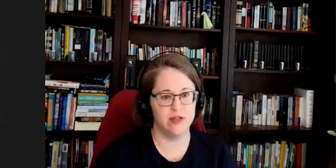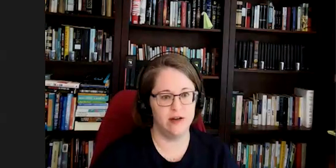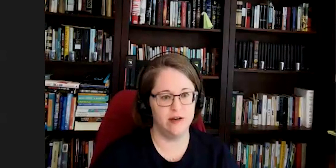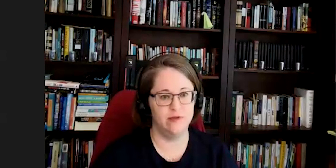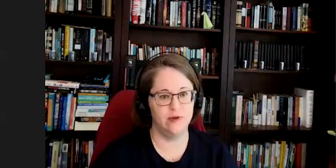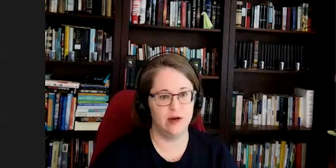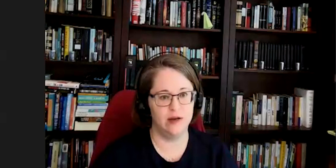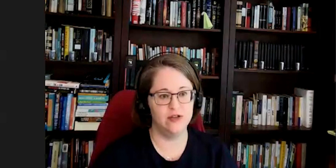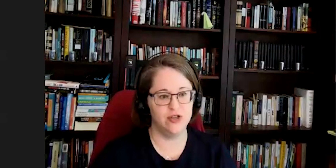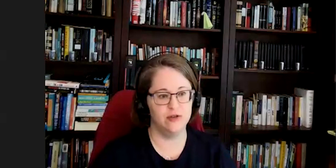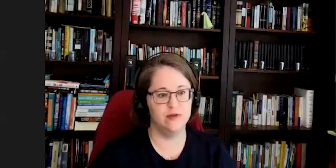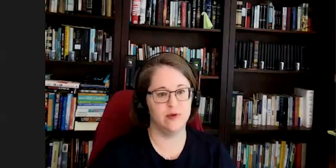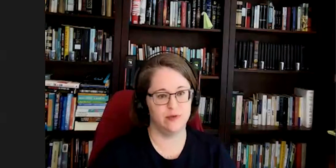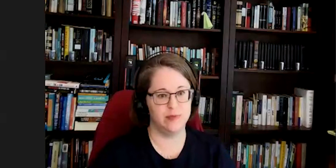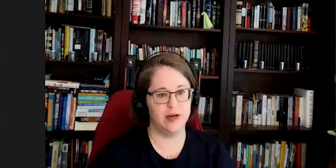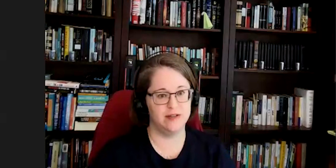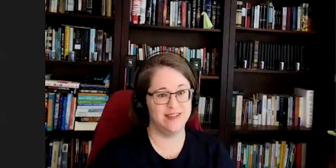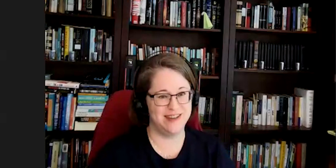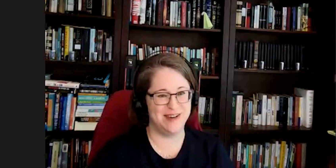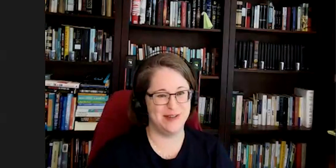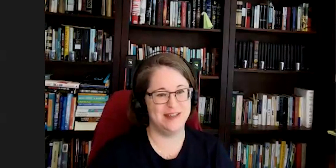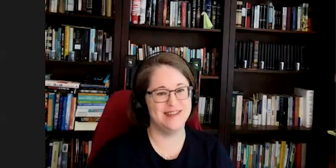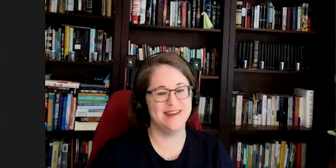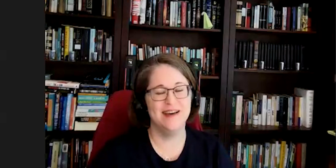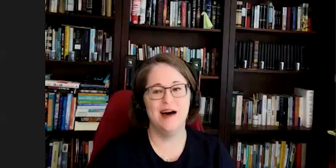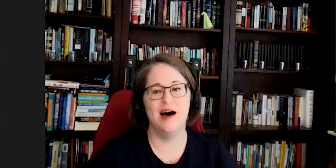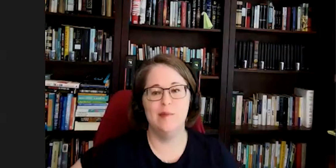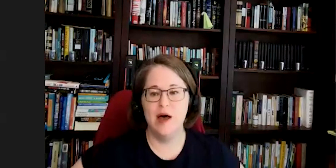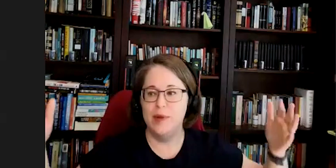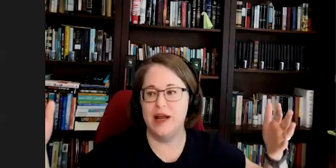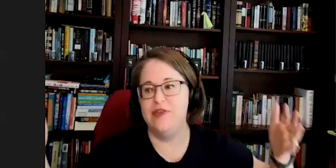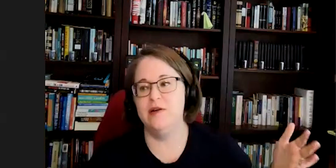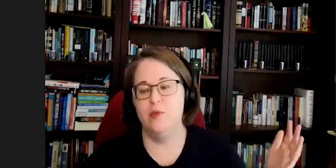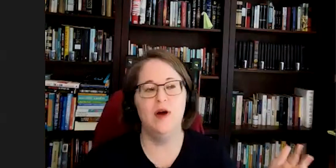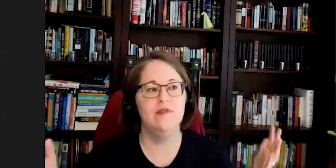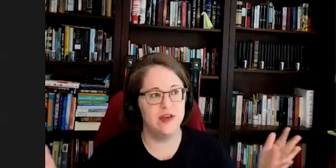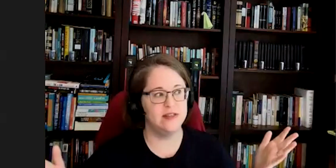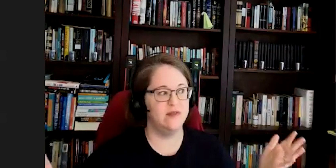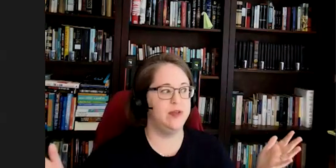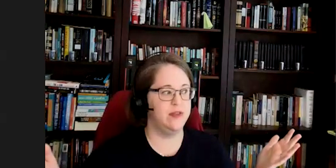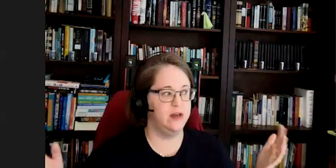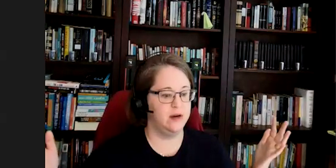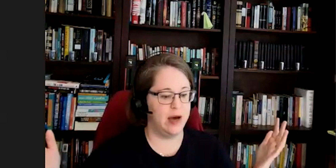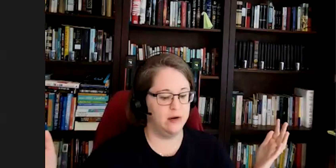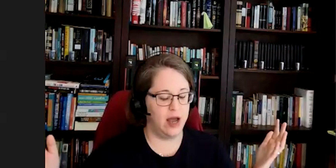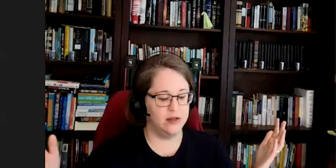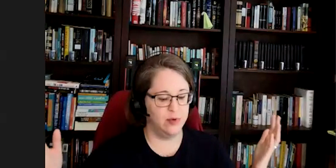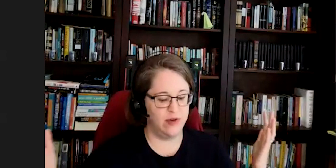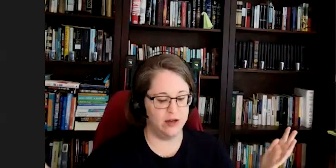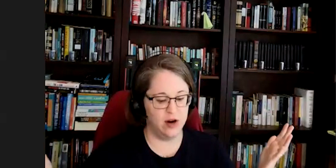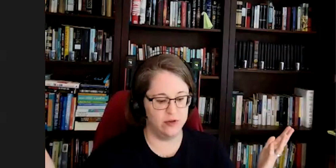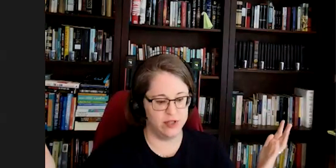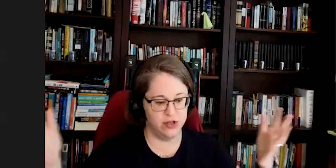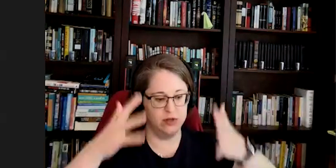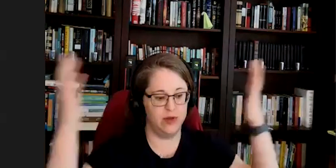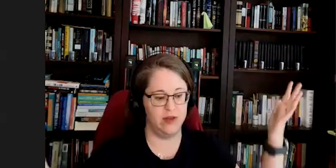whole other set of issues with respect to data governance. But I think one of the things I've been thinking about as